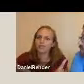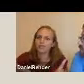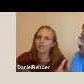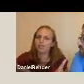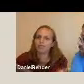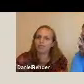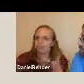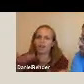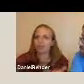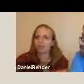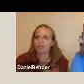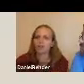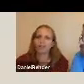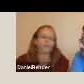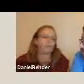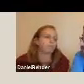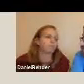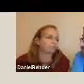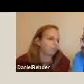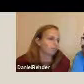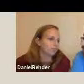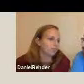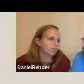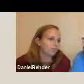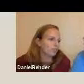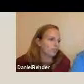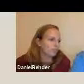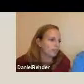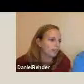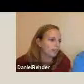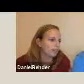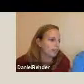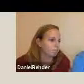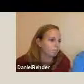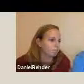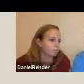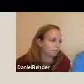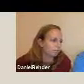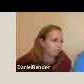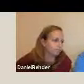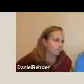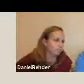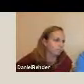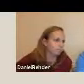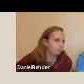somebody something than tell them about it, you know? So,